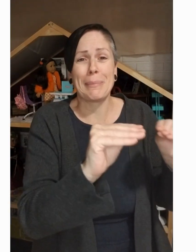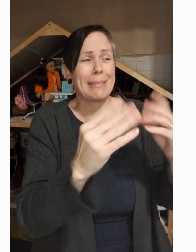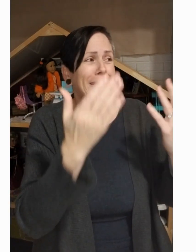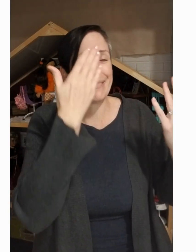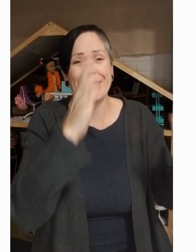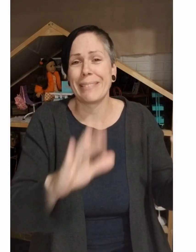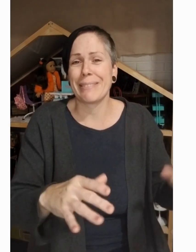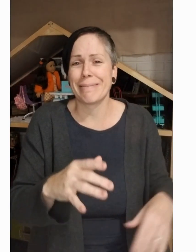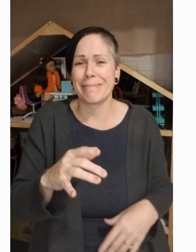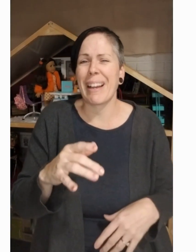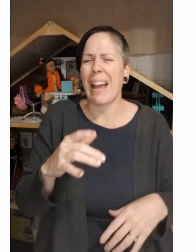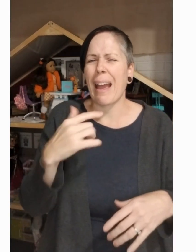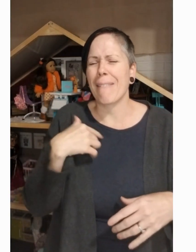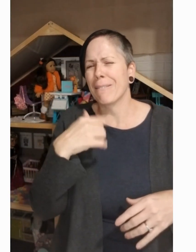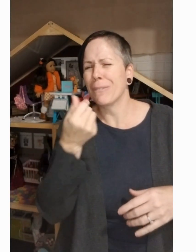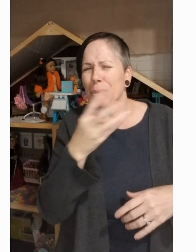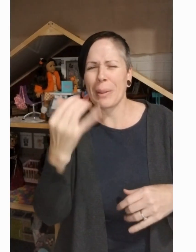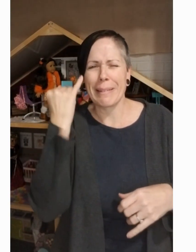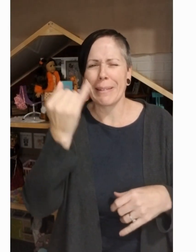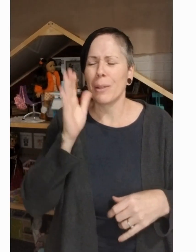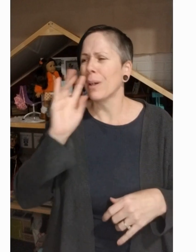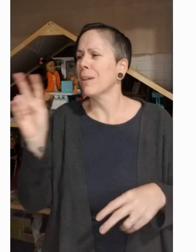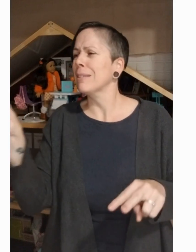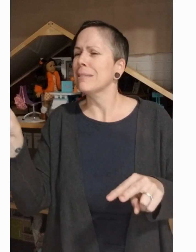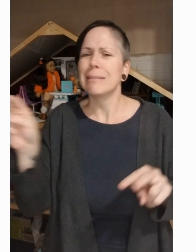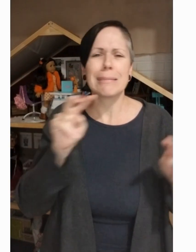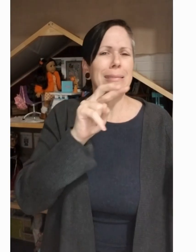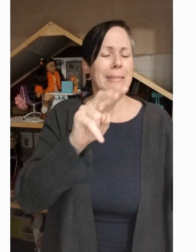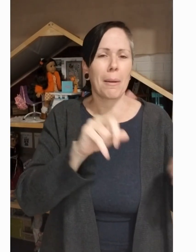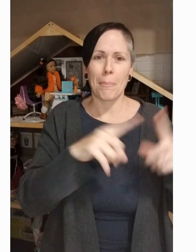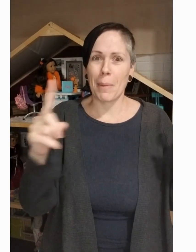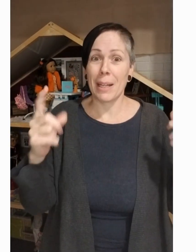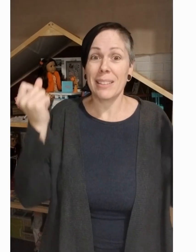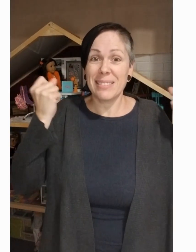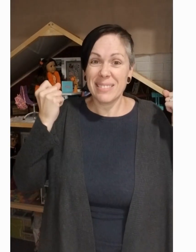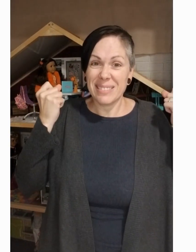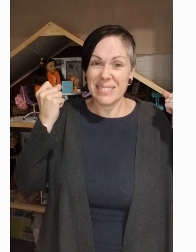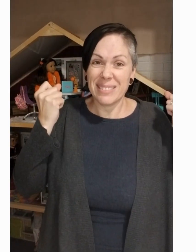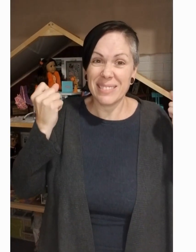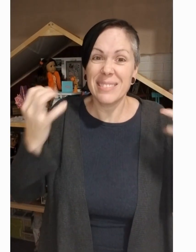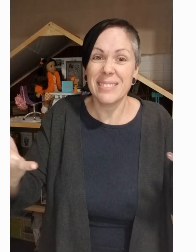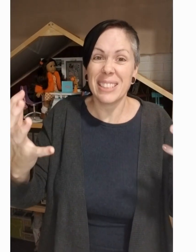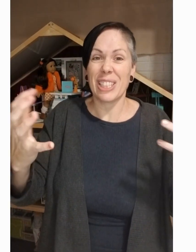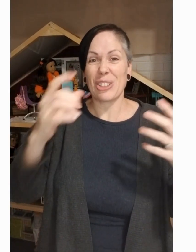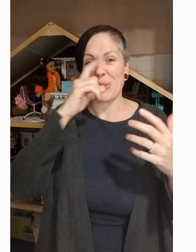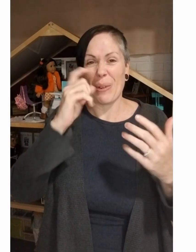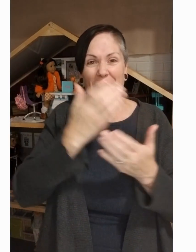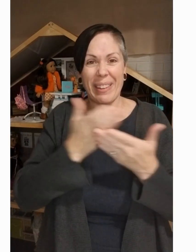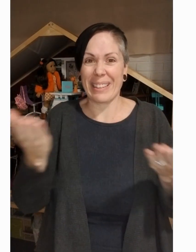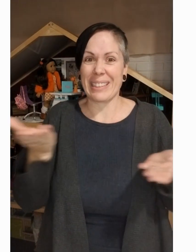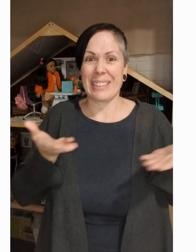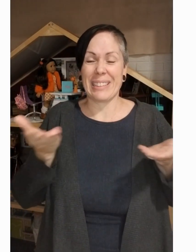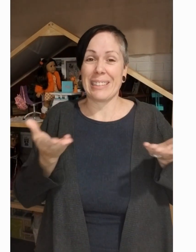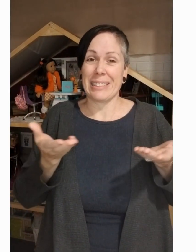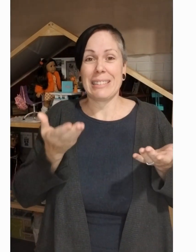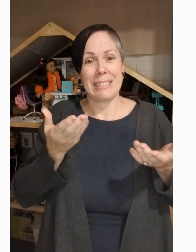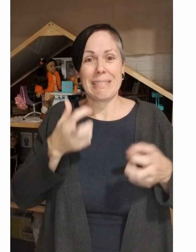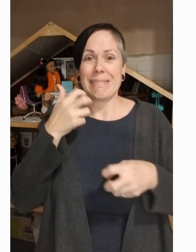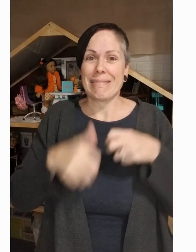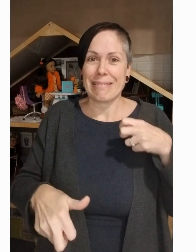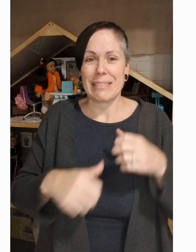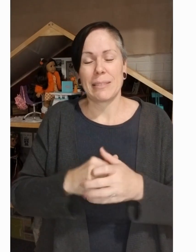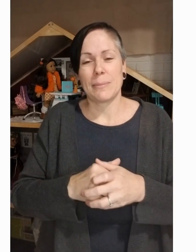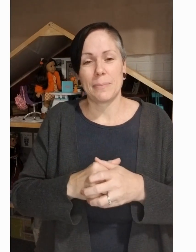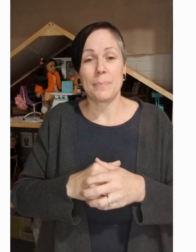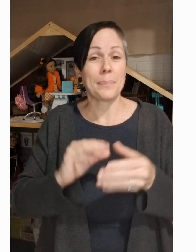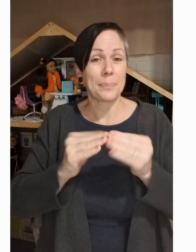few ideas where they might be, but this is one of the challenges of so much stuff in our doll collection. And then number